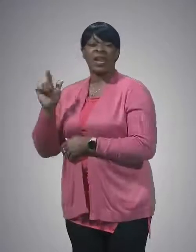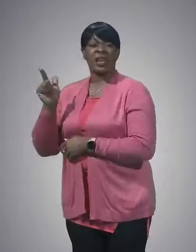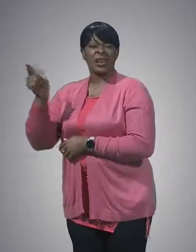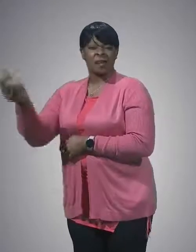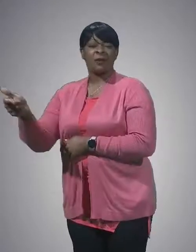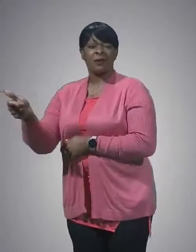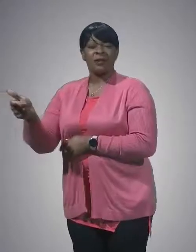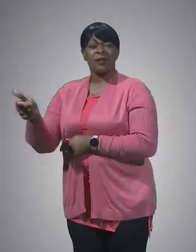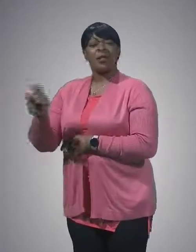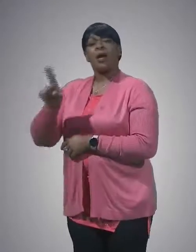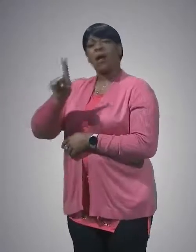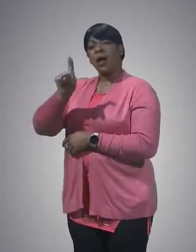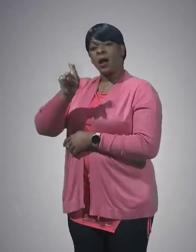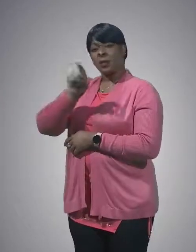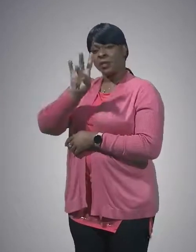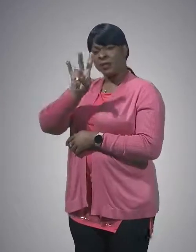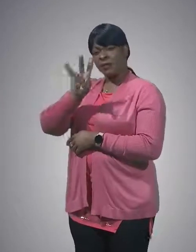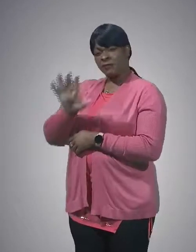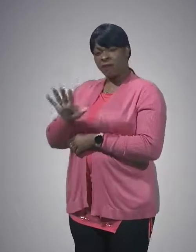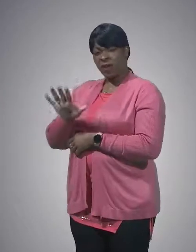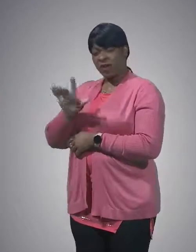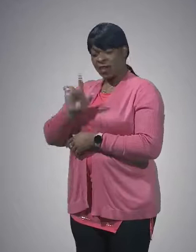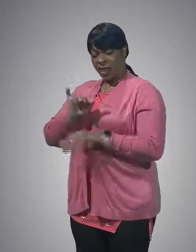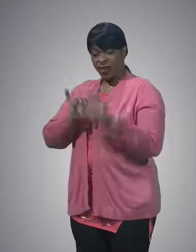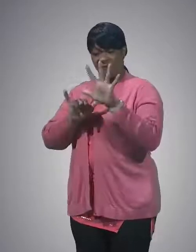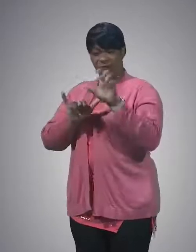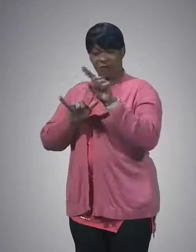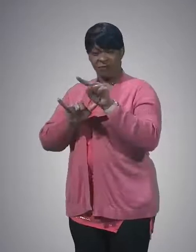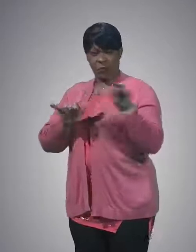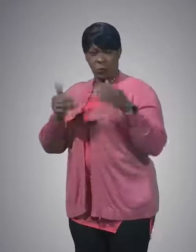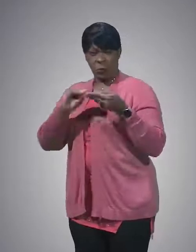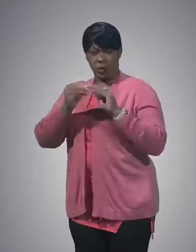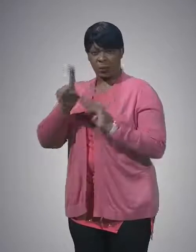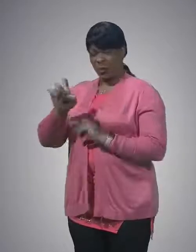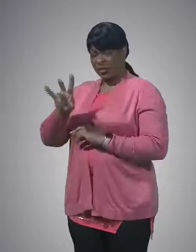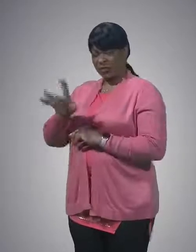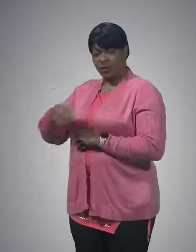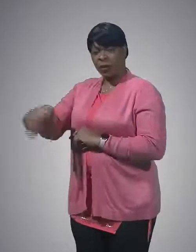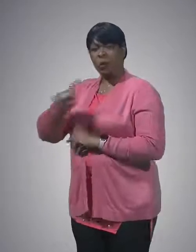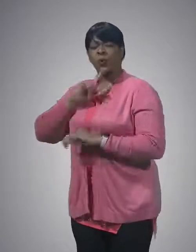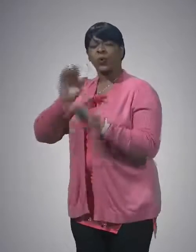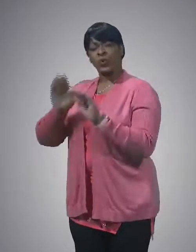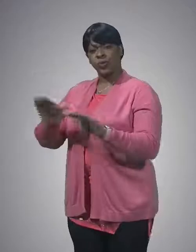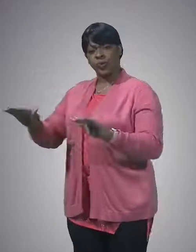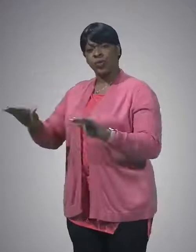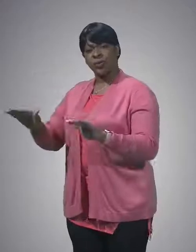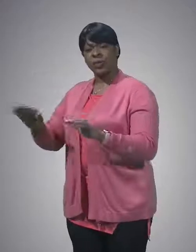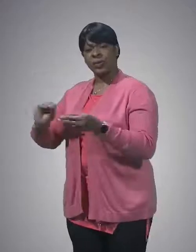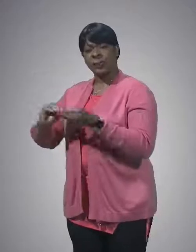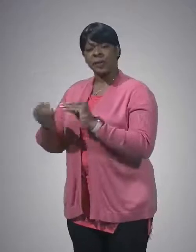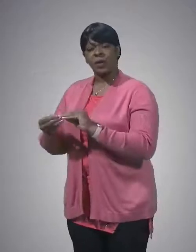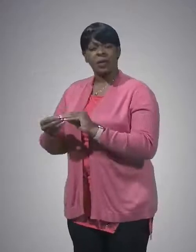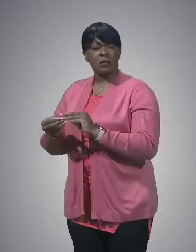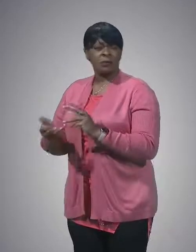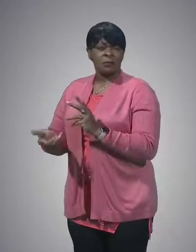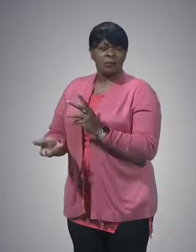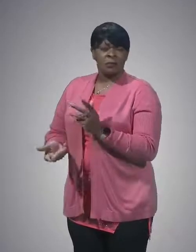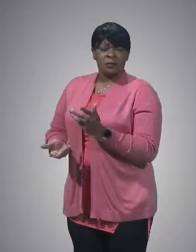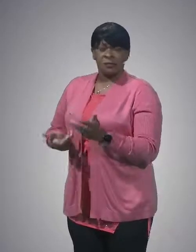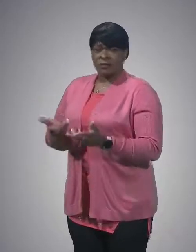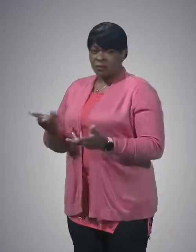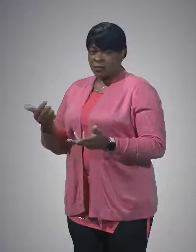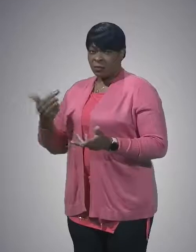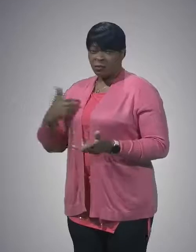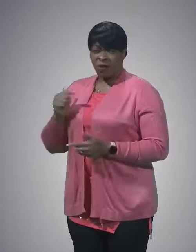know about 175 of the 500 some new cases reported today are pediatric? I mean, are